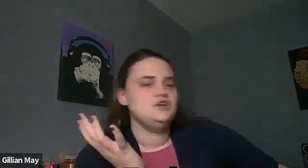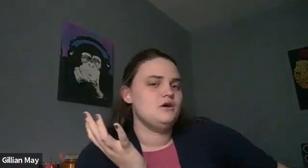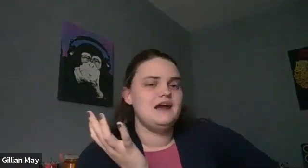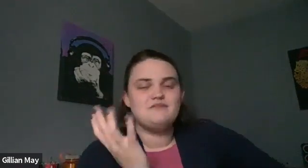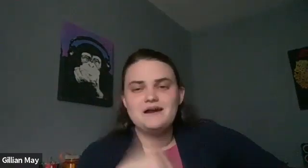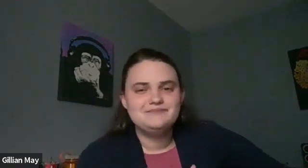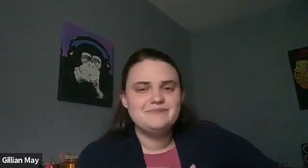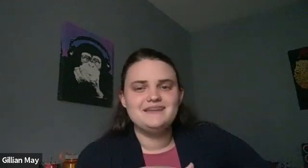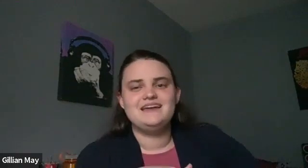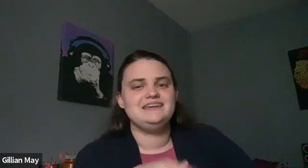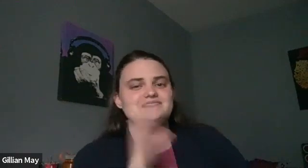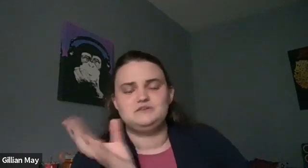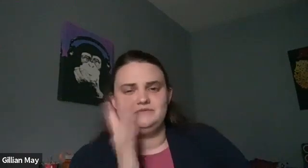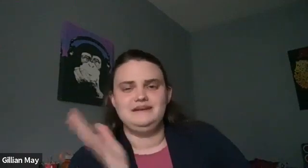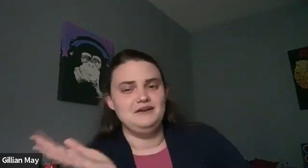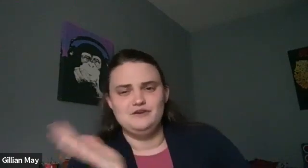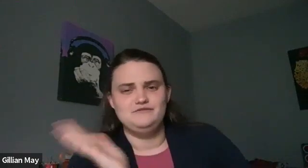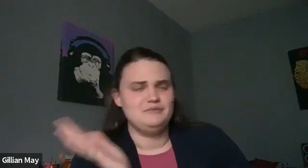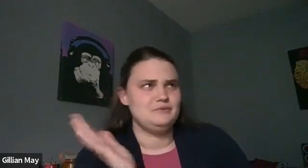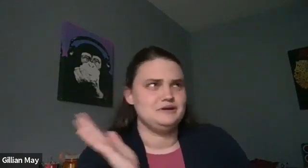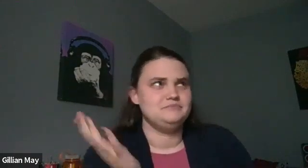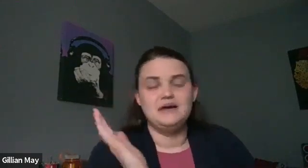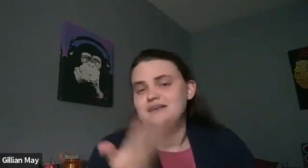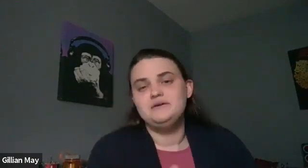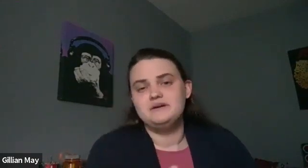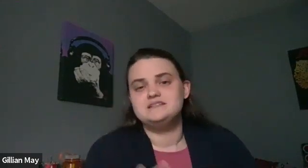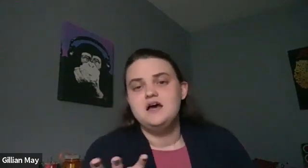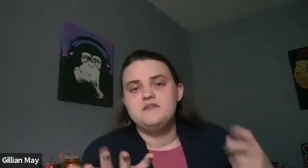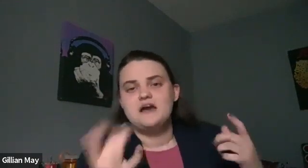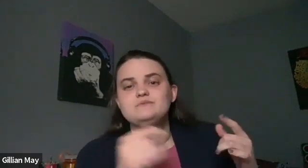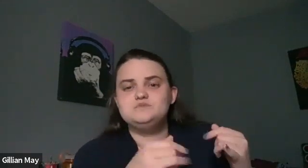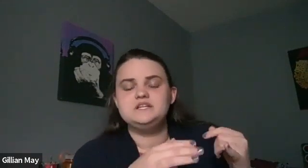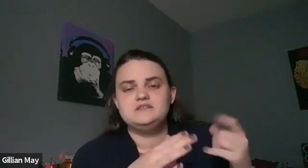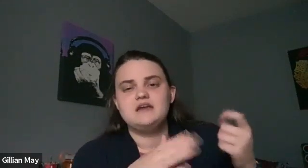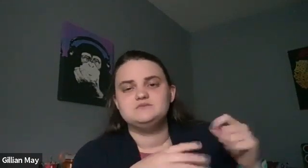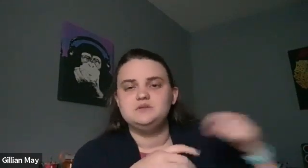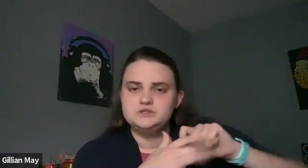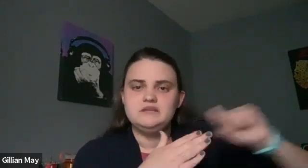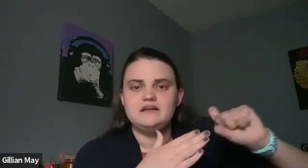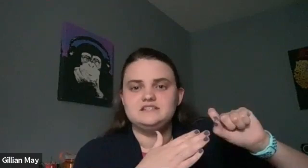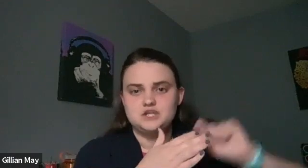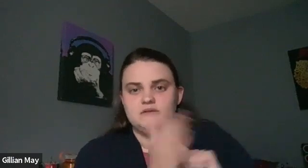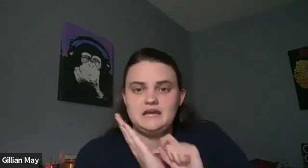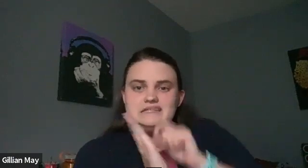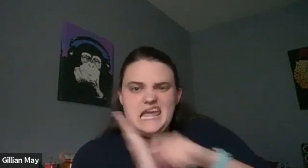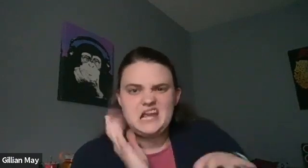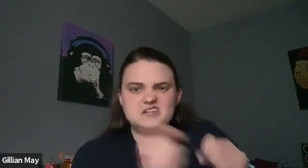I have a run in my leggings or a run. I don't know if that would work, but anyways, that's when you would be like showing like a tear,